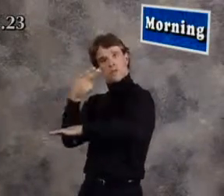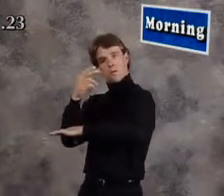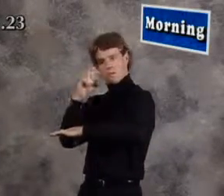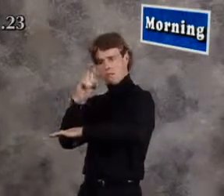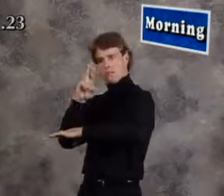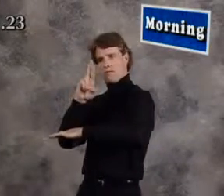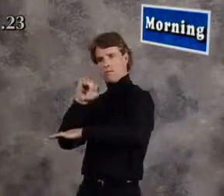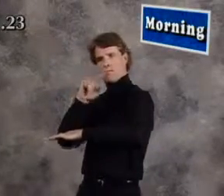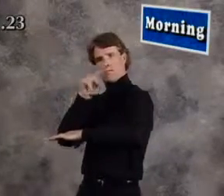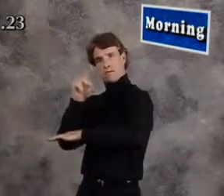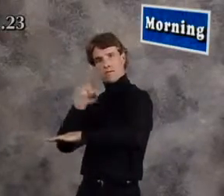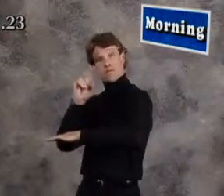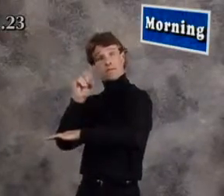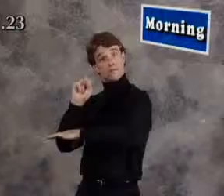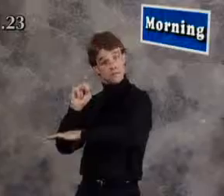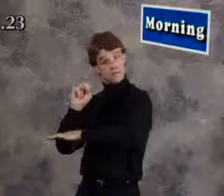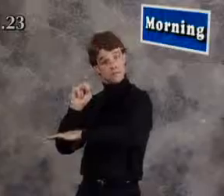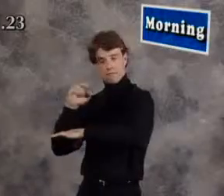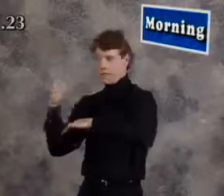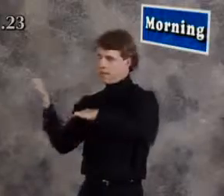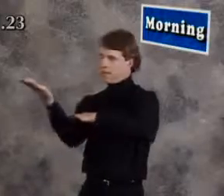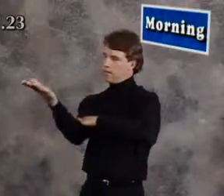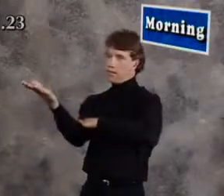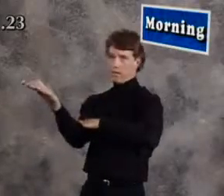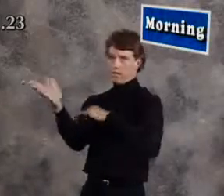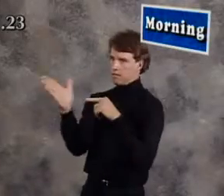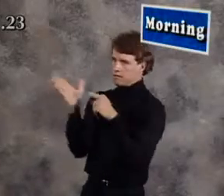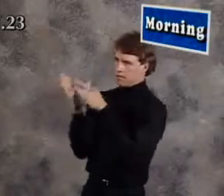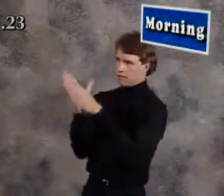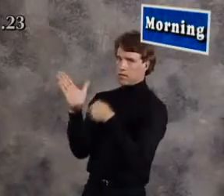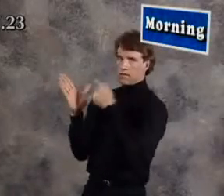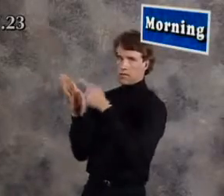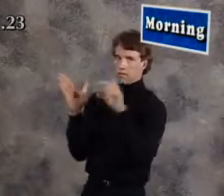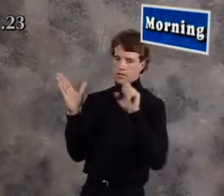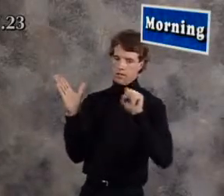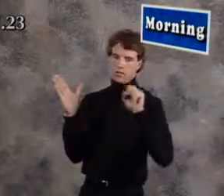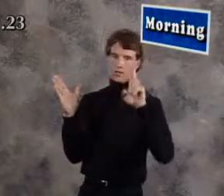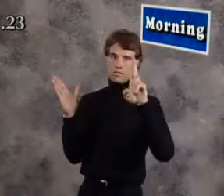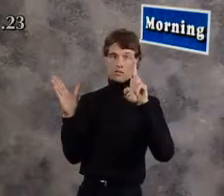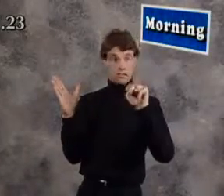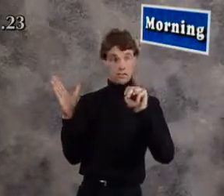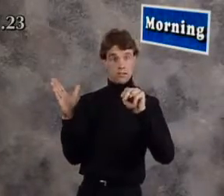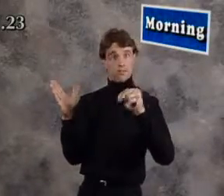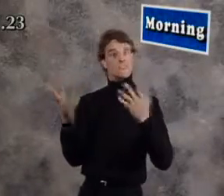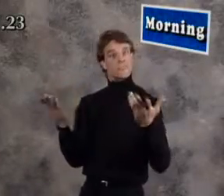This arm becomes the horizon, and this is the sun rising.